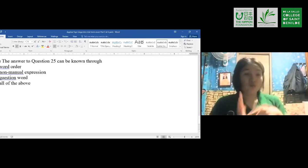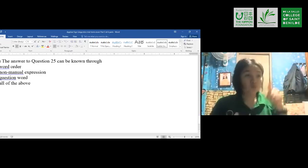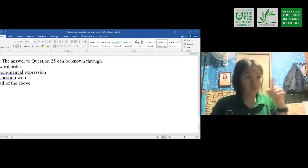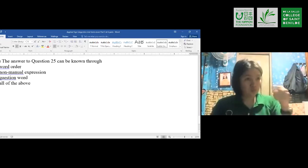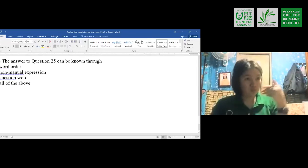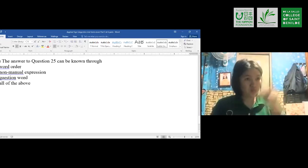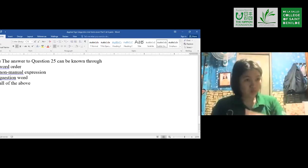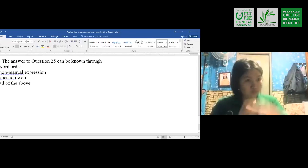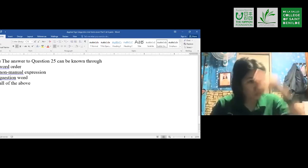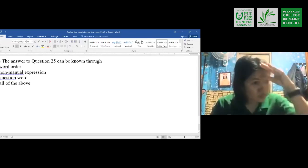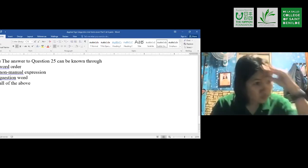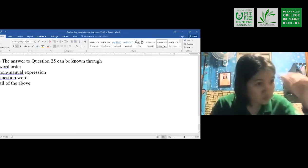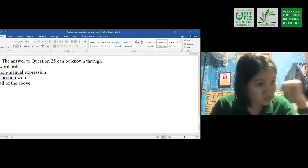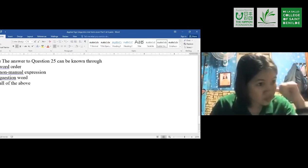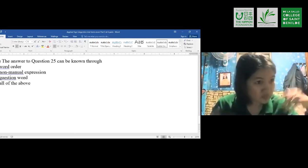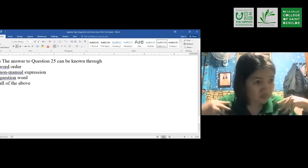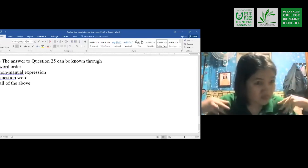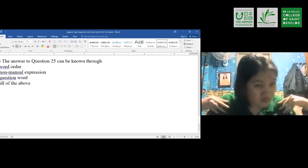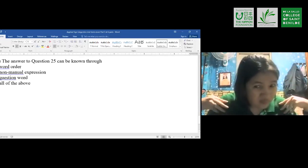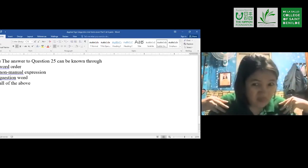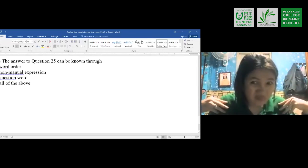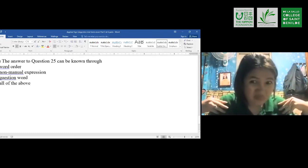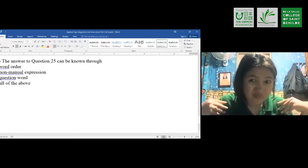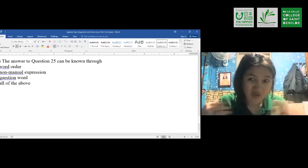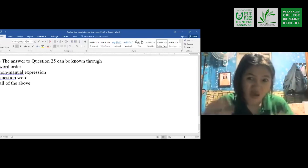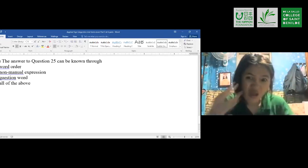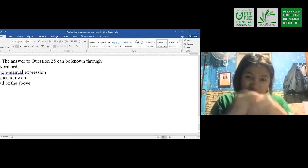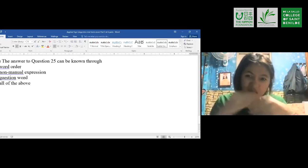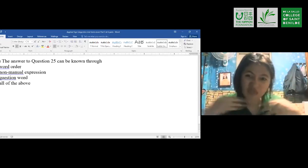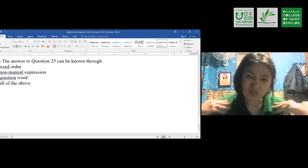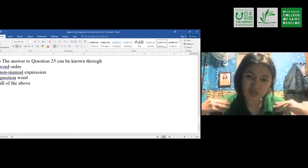a slight NMS with a lean forward.